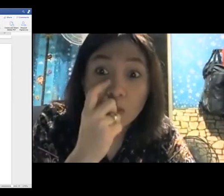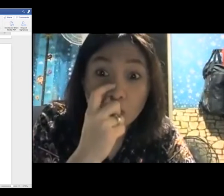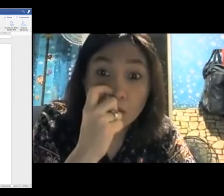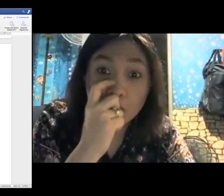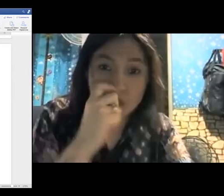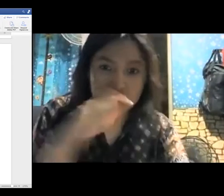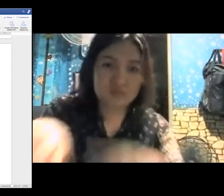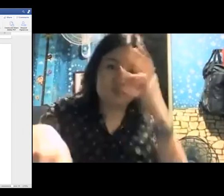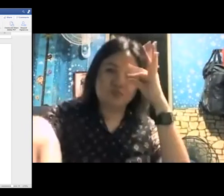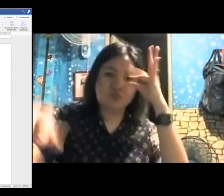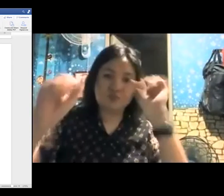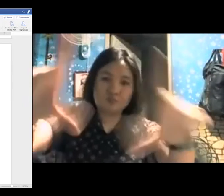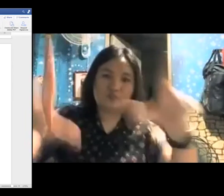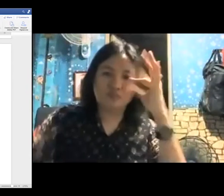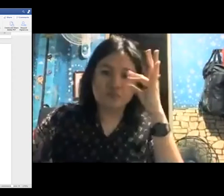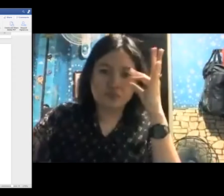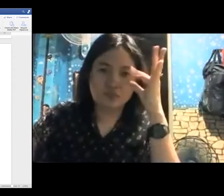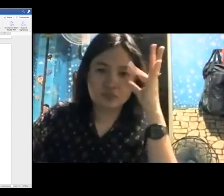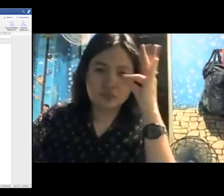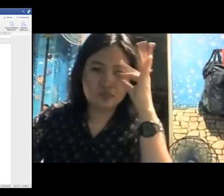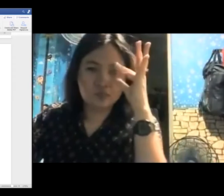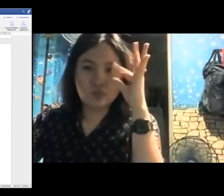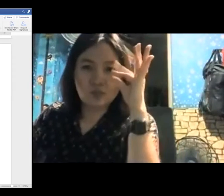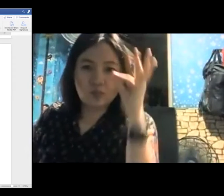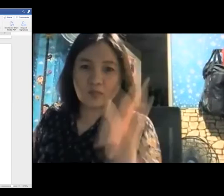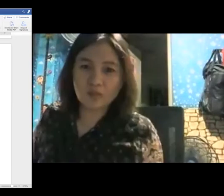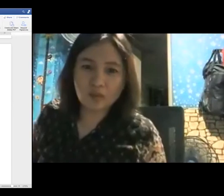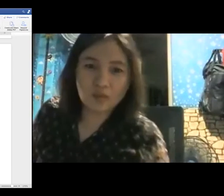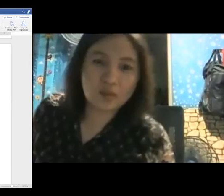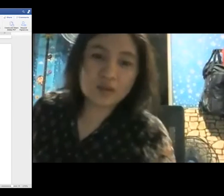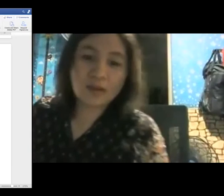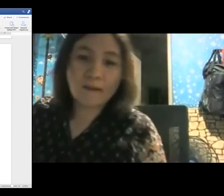And it just looks like the